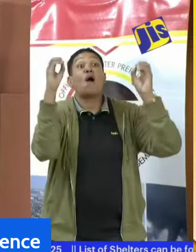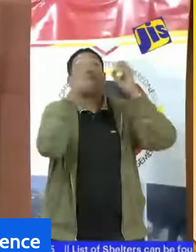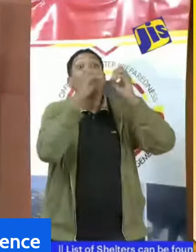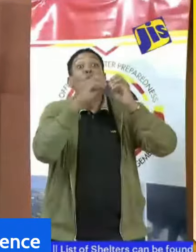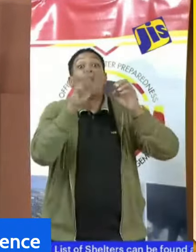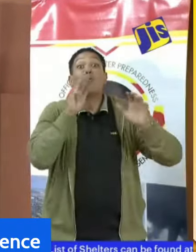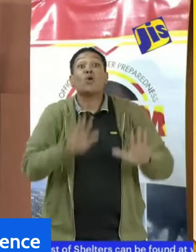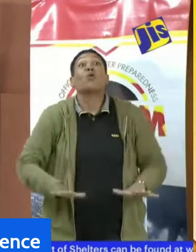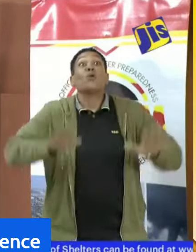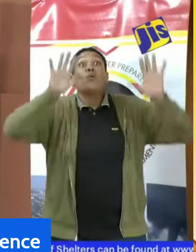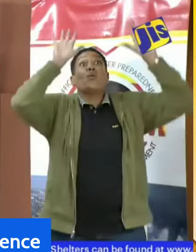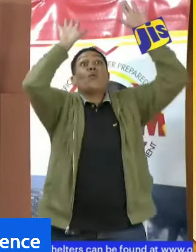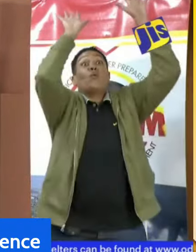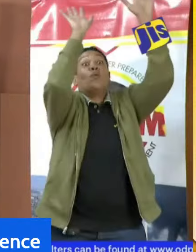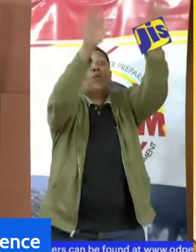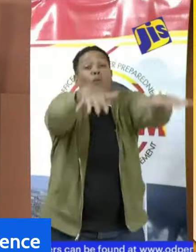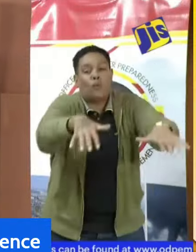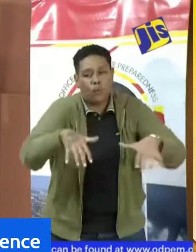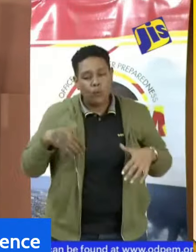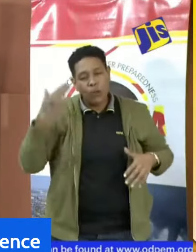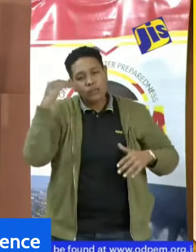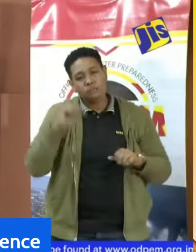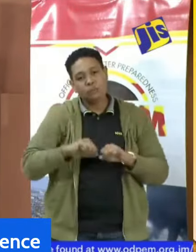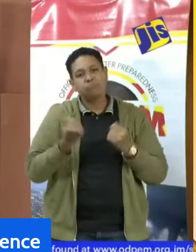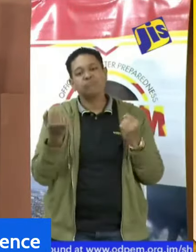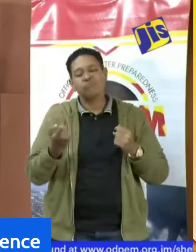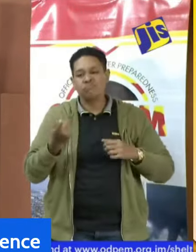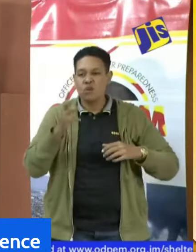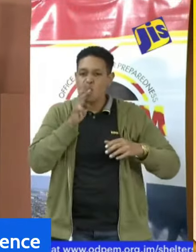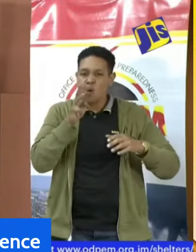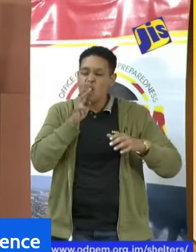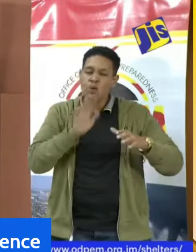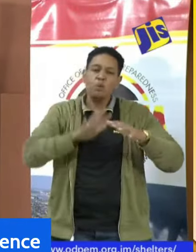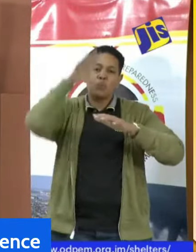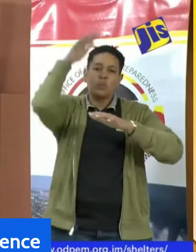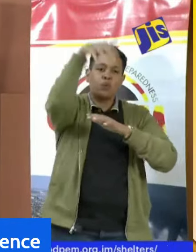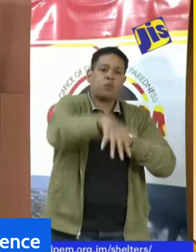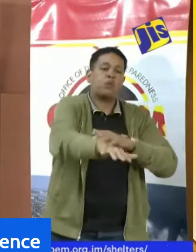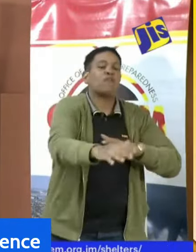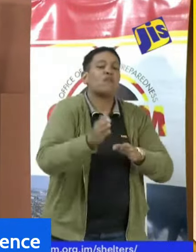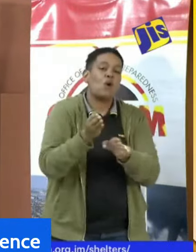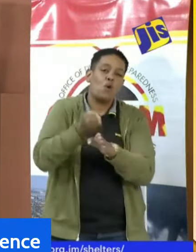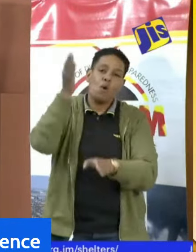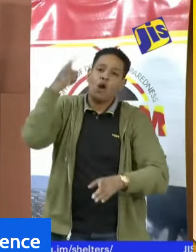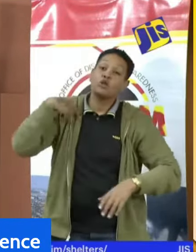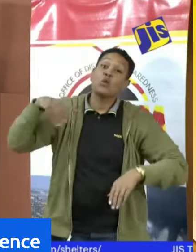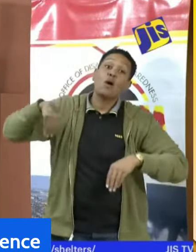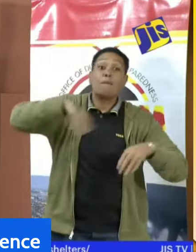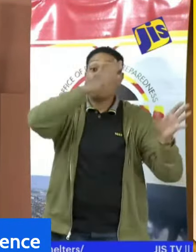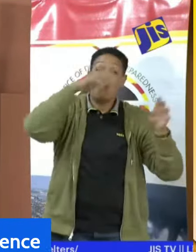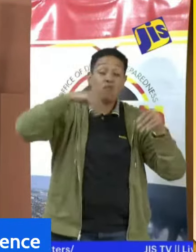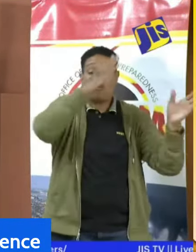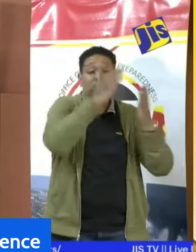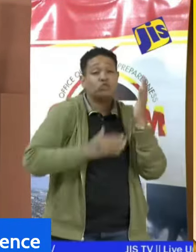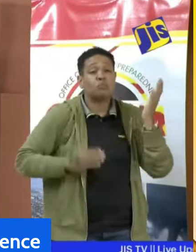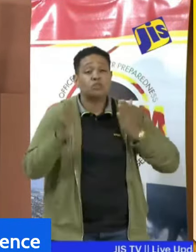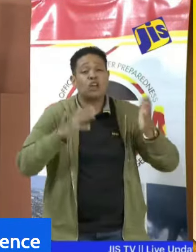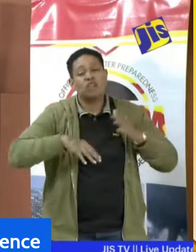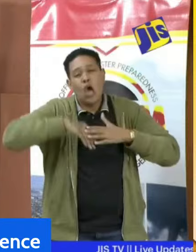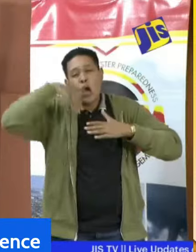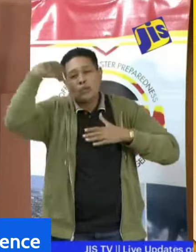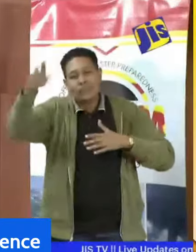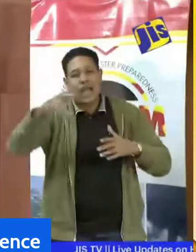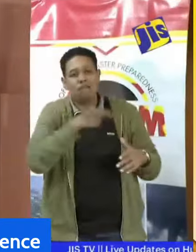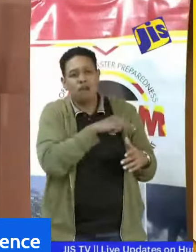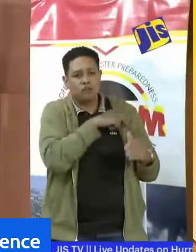waves, we do anticipate a breach of that. So we have moved some of the services out of the hospital